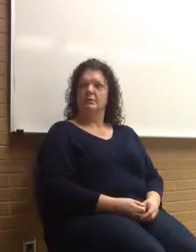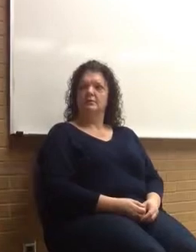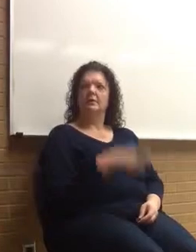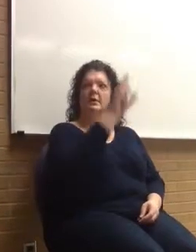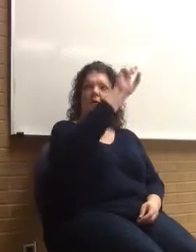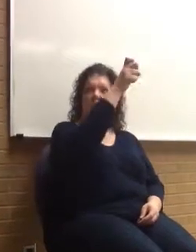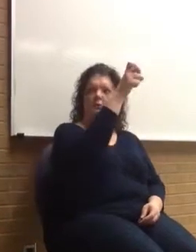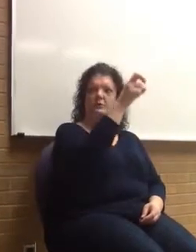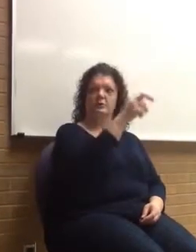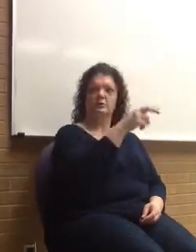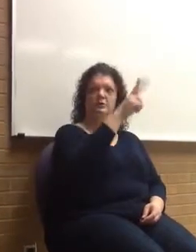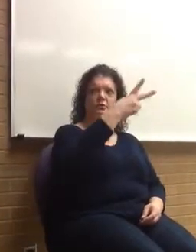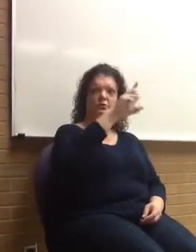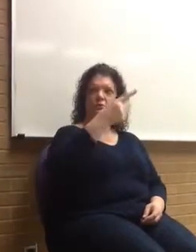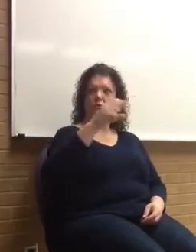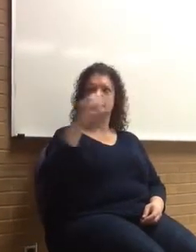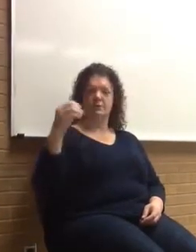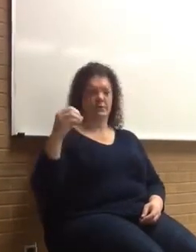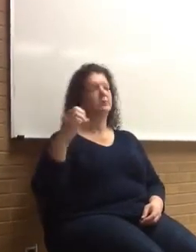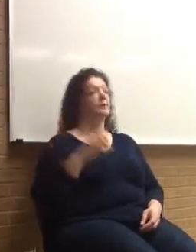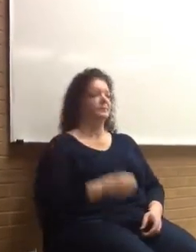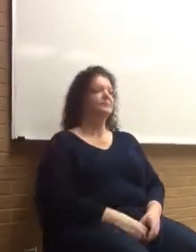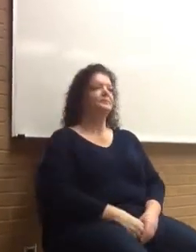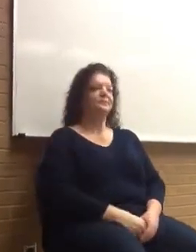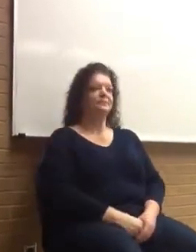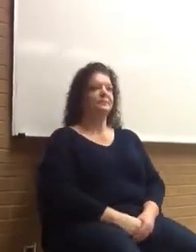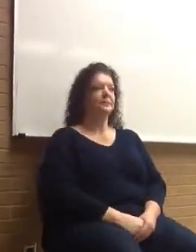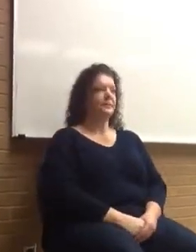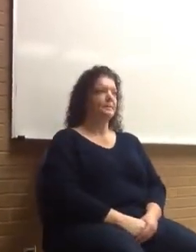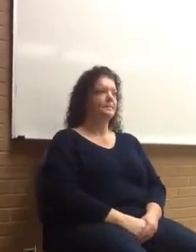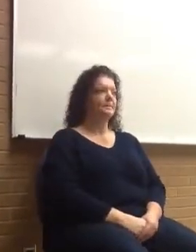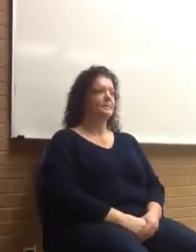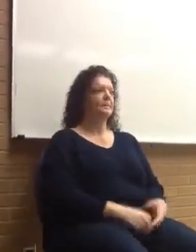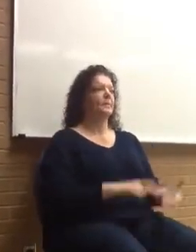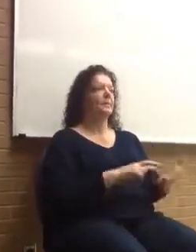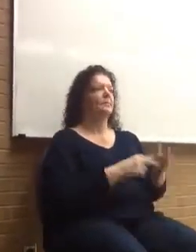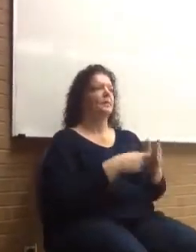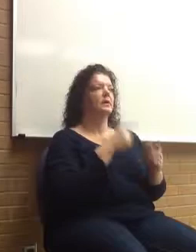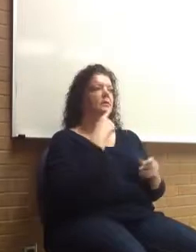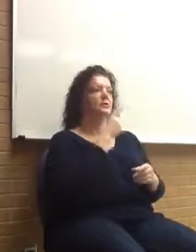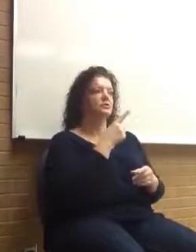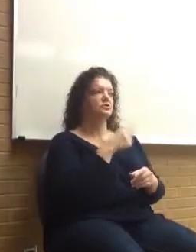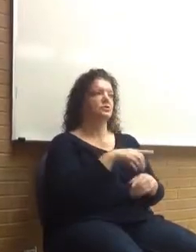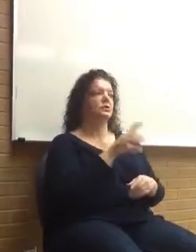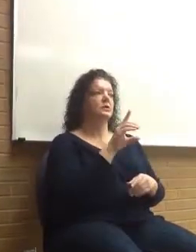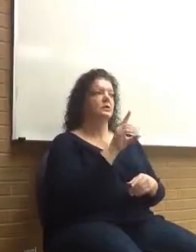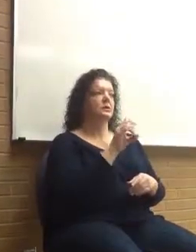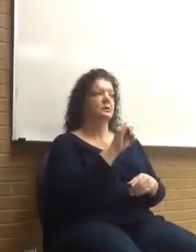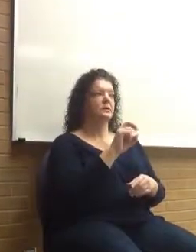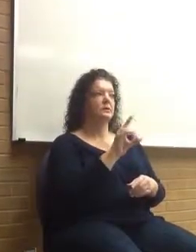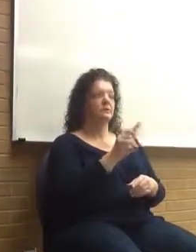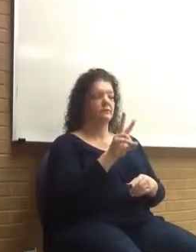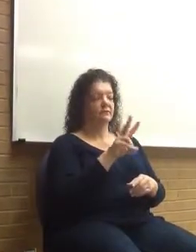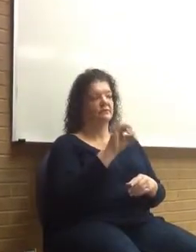Susan, when you're done writing, could you read that loud, please? Make sure the dividend and the divisor are in descending order of